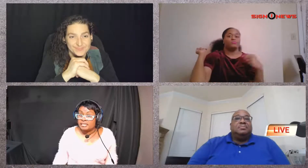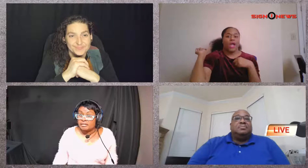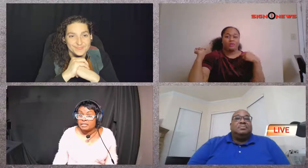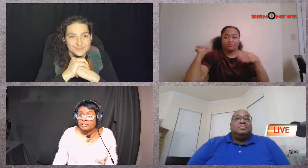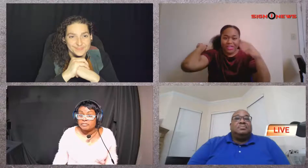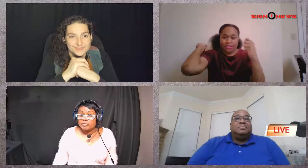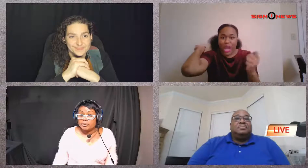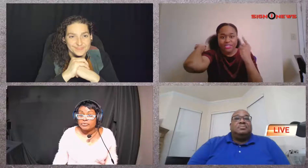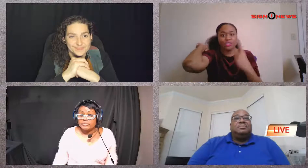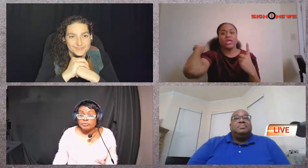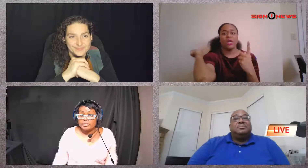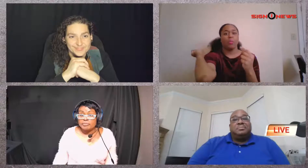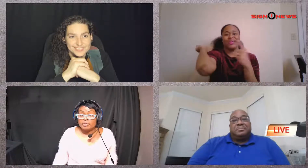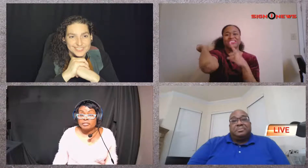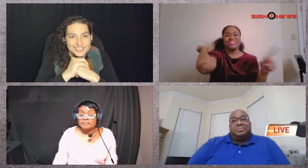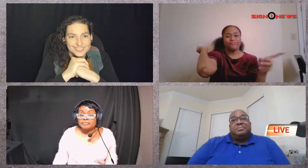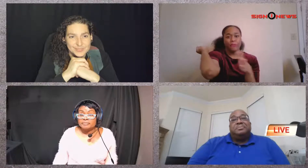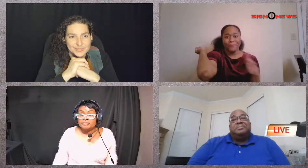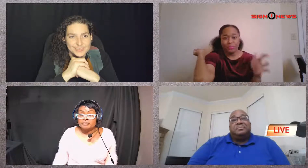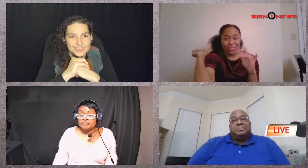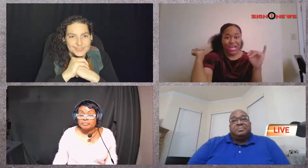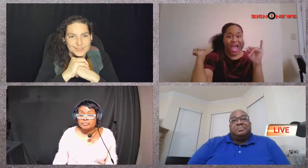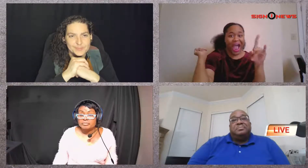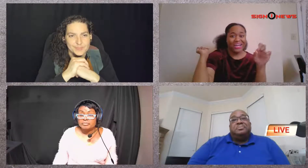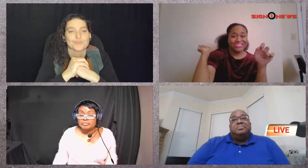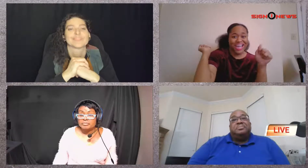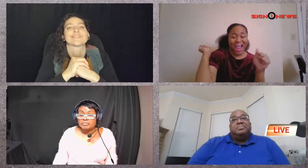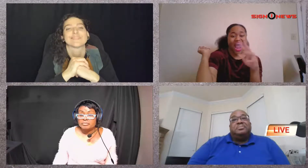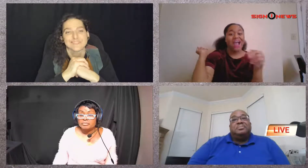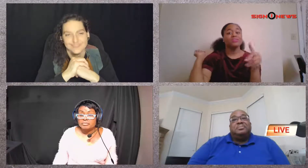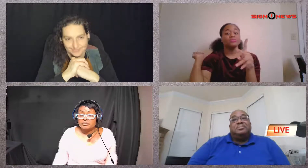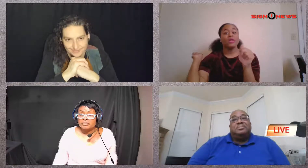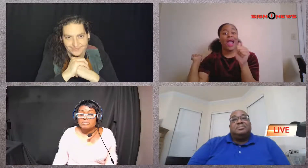I asked my dad questions for my research paper